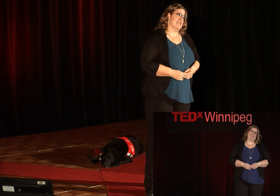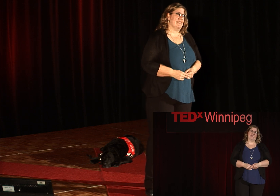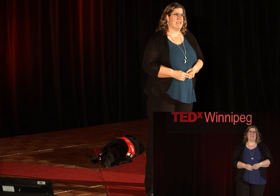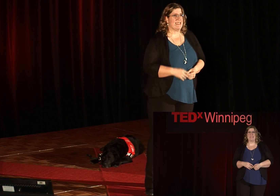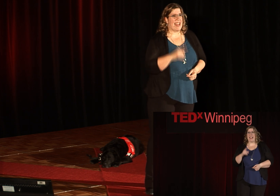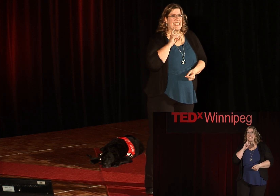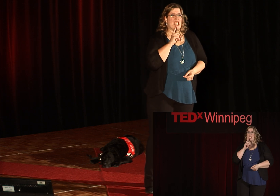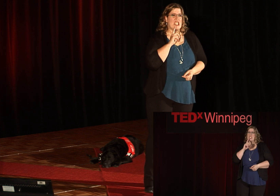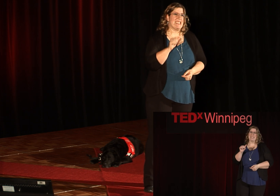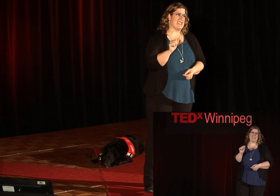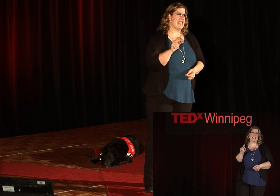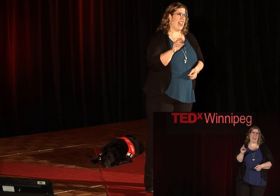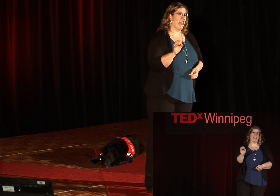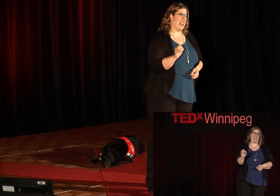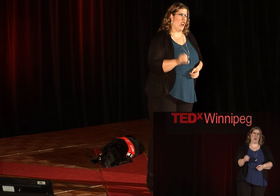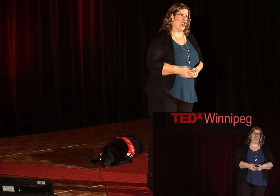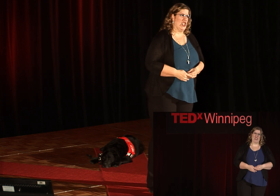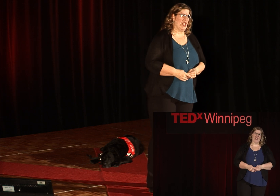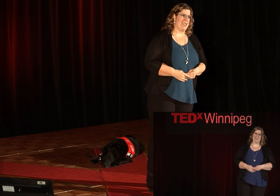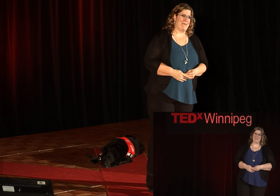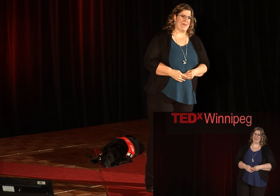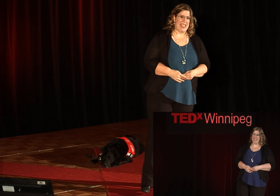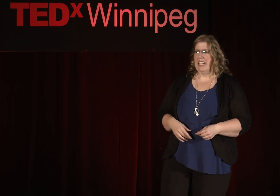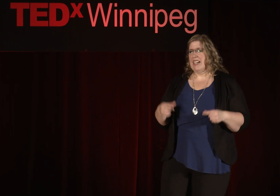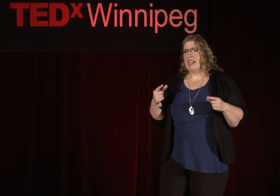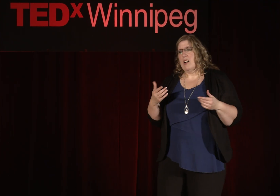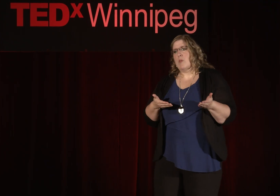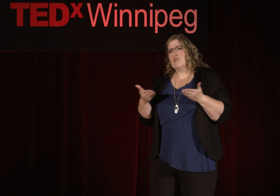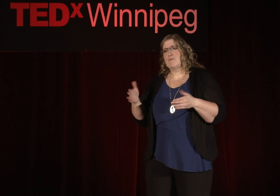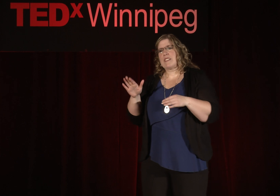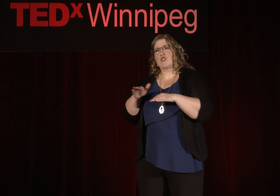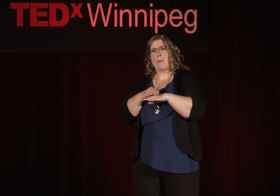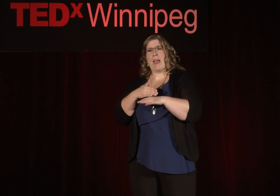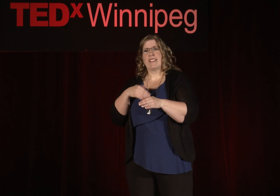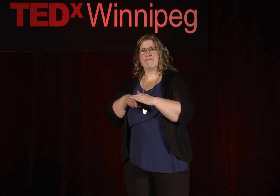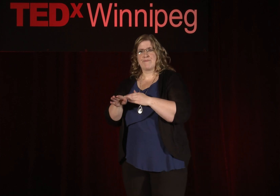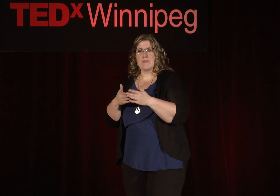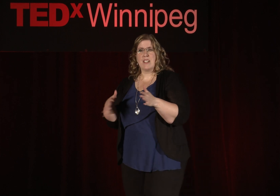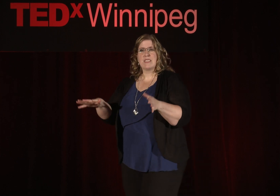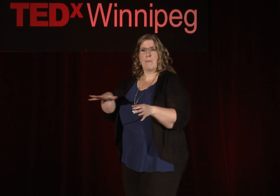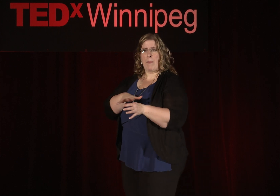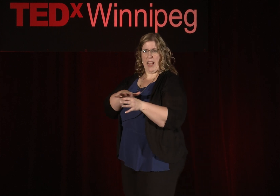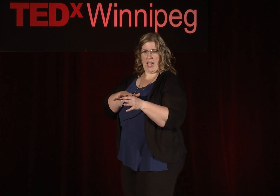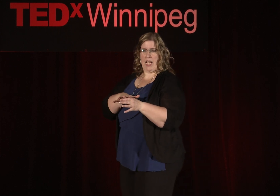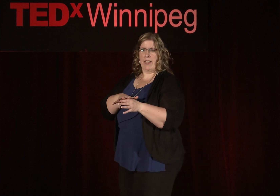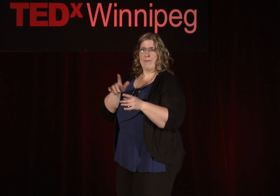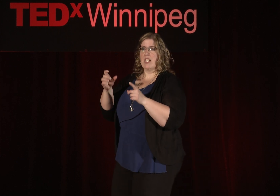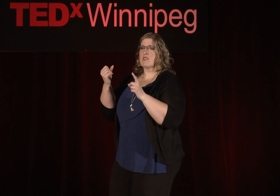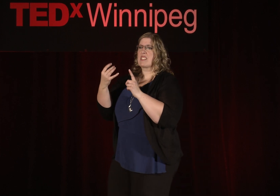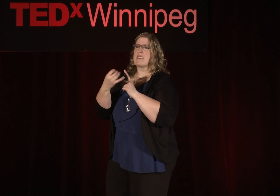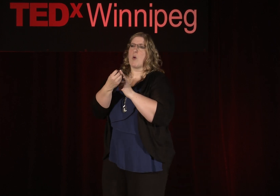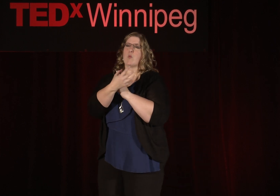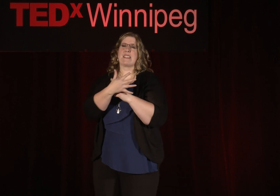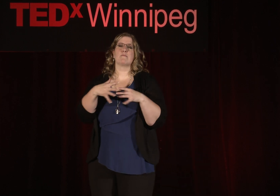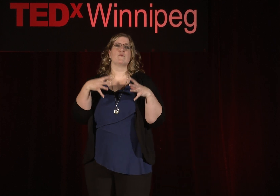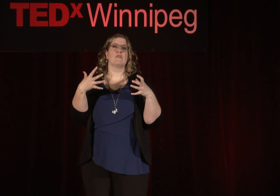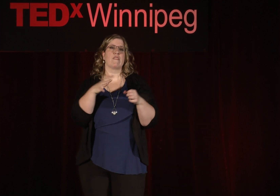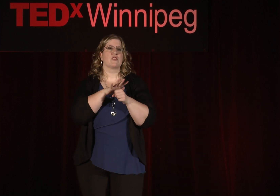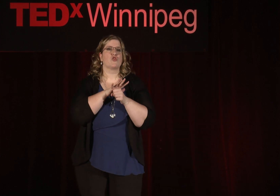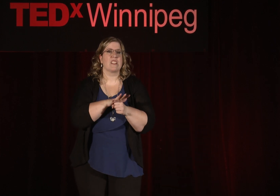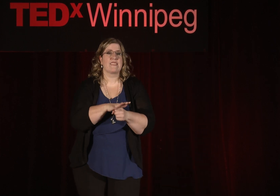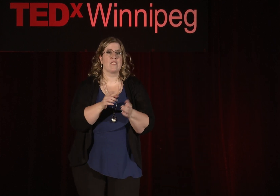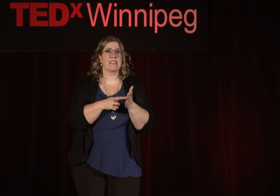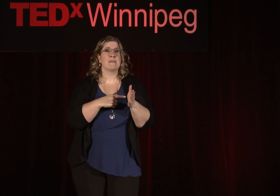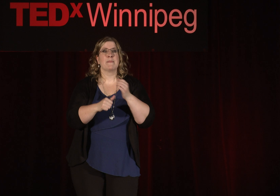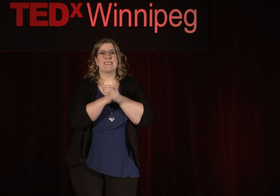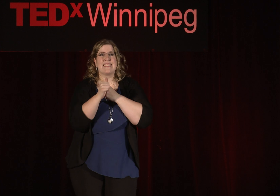Well, actually they are. When you bring an untrained pet into the public, you're exposing them to a lot of stressful